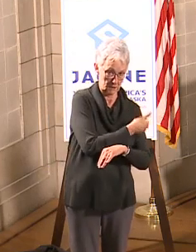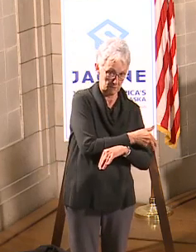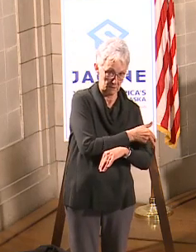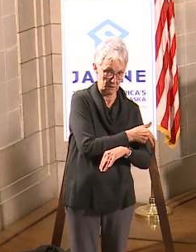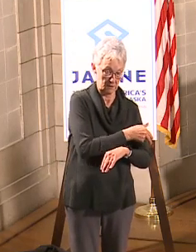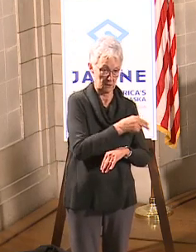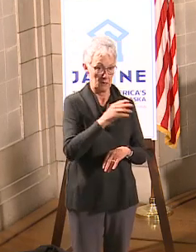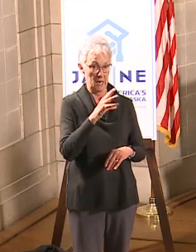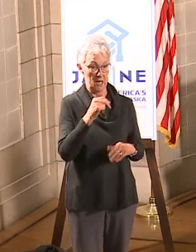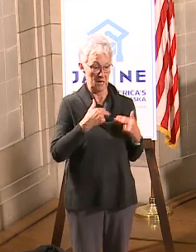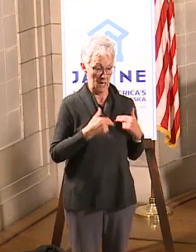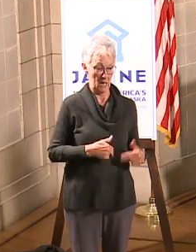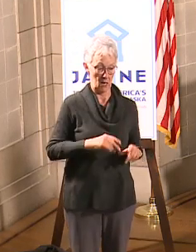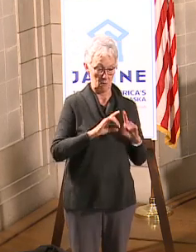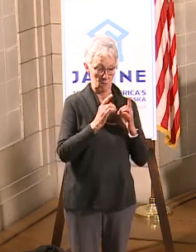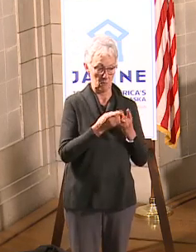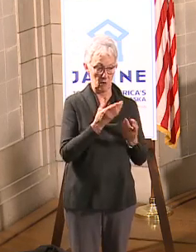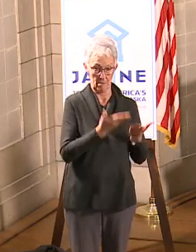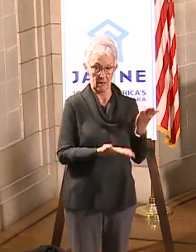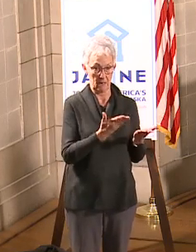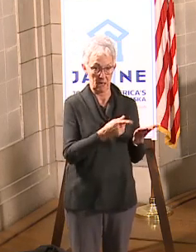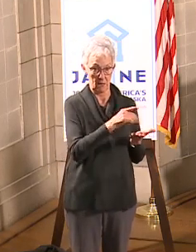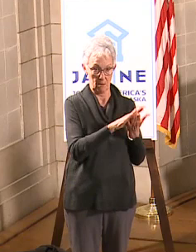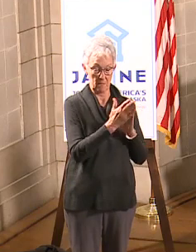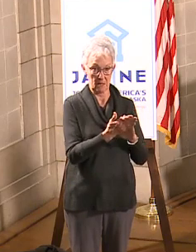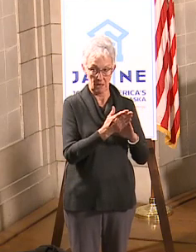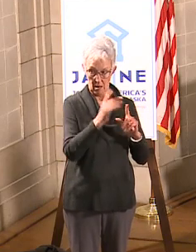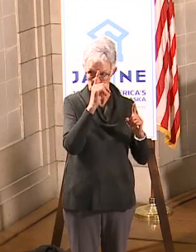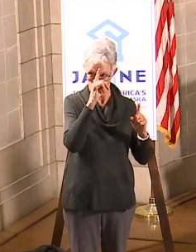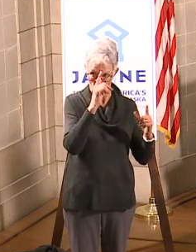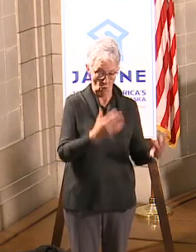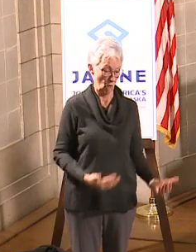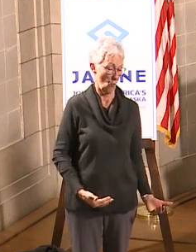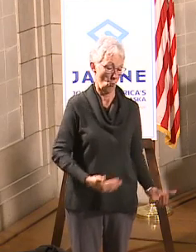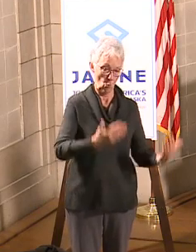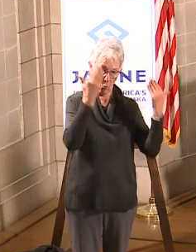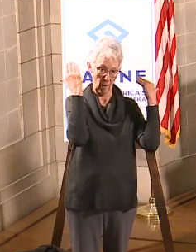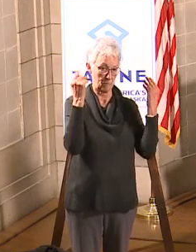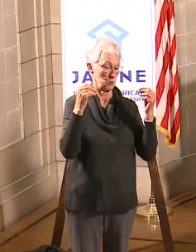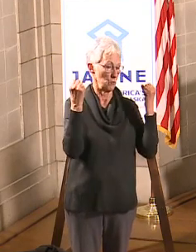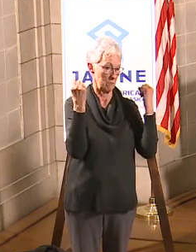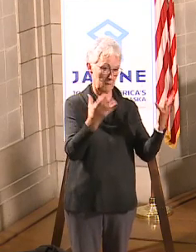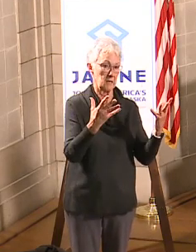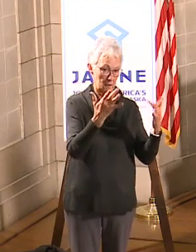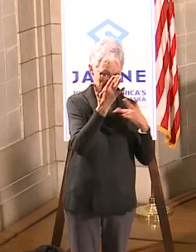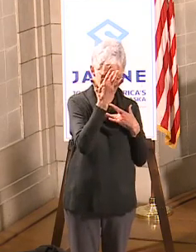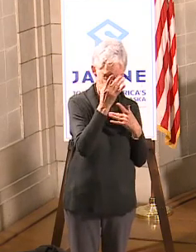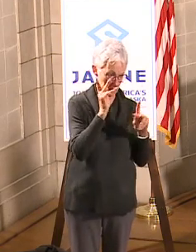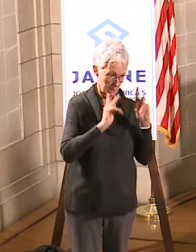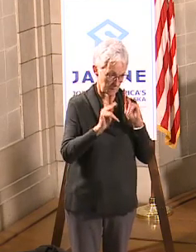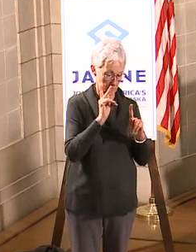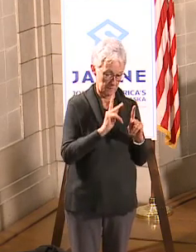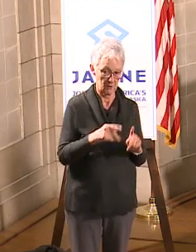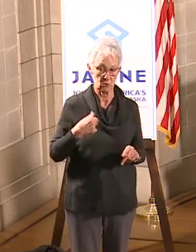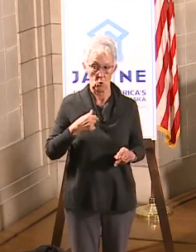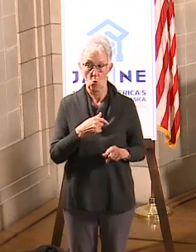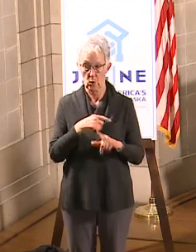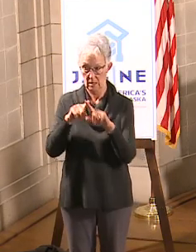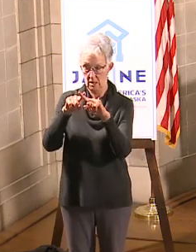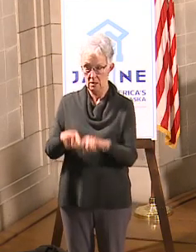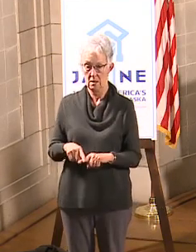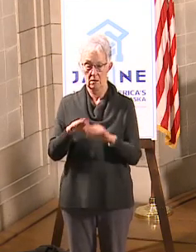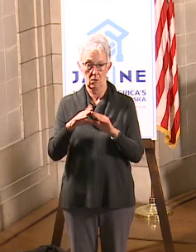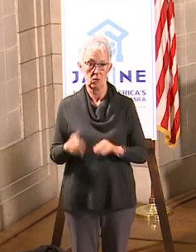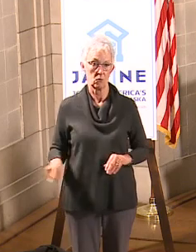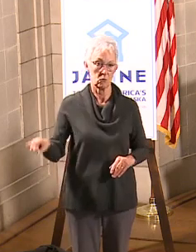overwhelmed. Our local health departments are counting on you. Our health care providers are counting on you. And your loved ones are counting